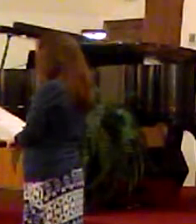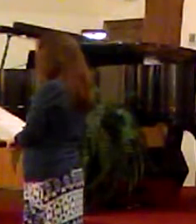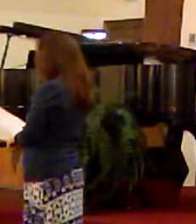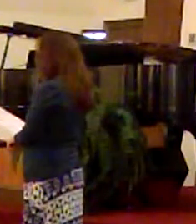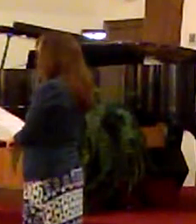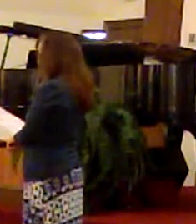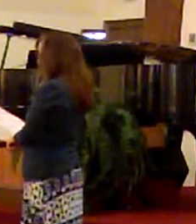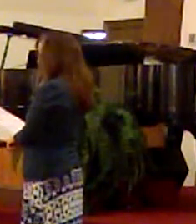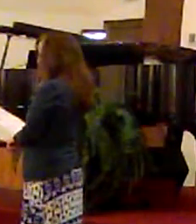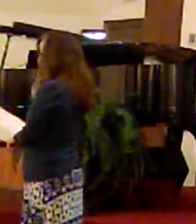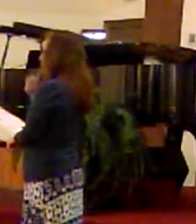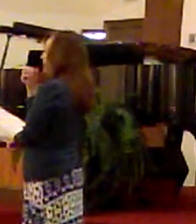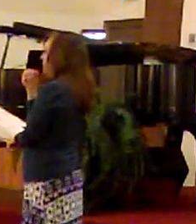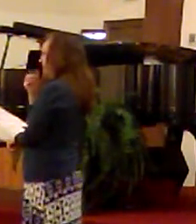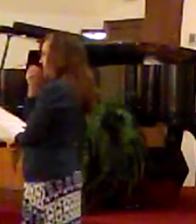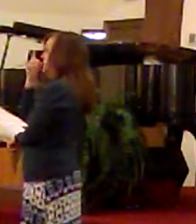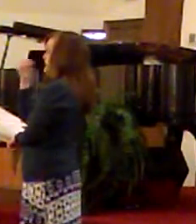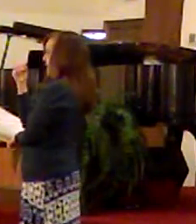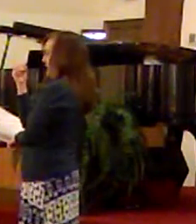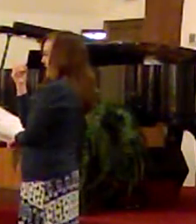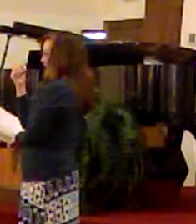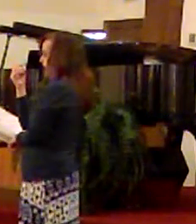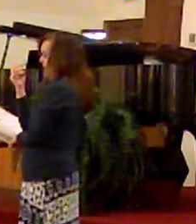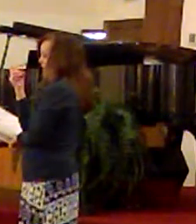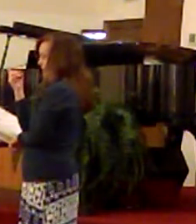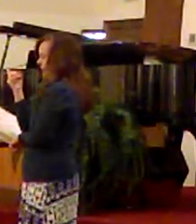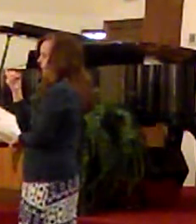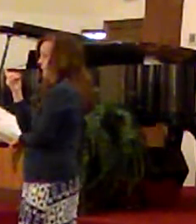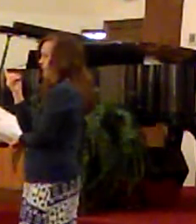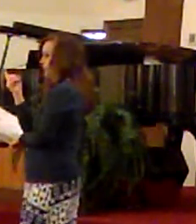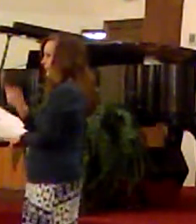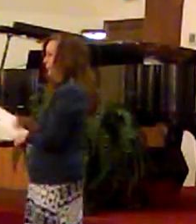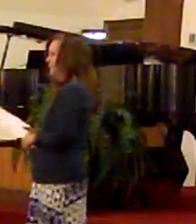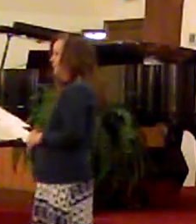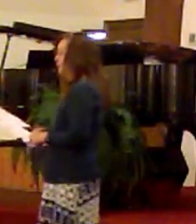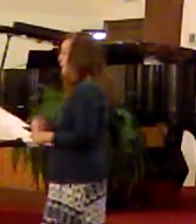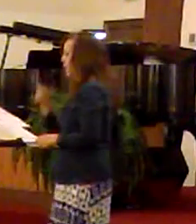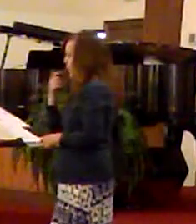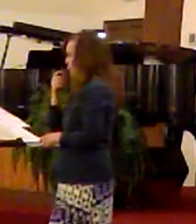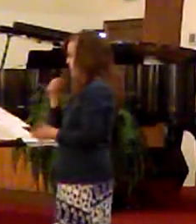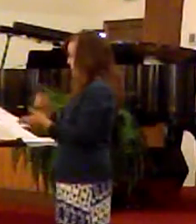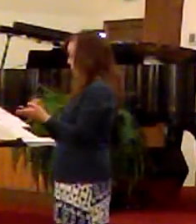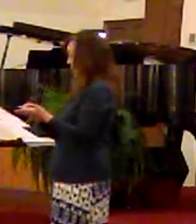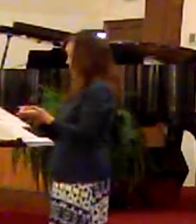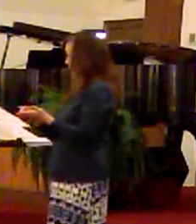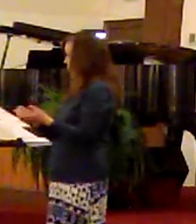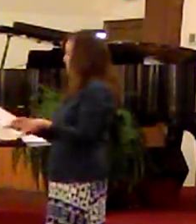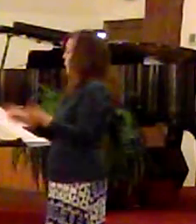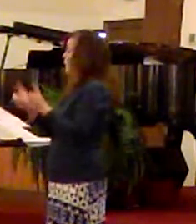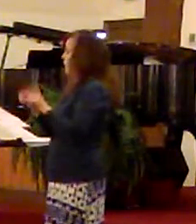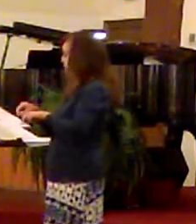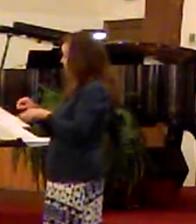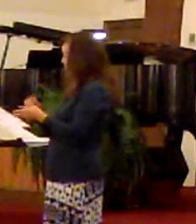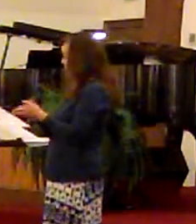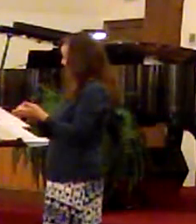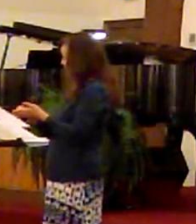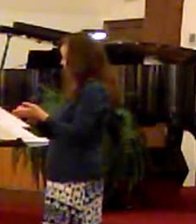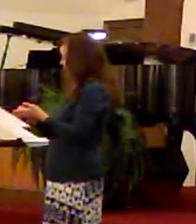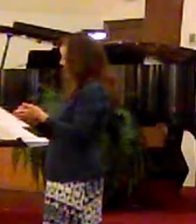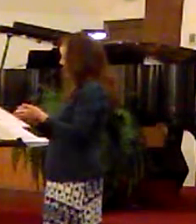And let the context, once again, who's it written to? When is it written? What's going